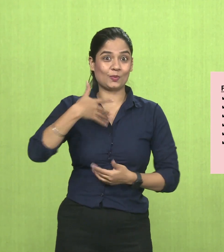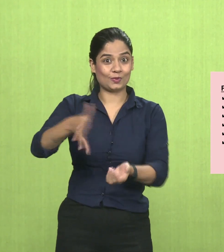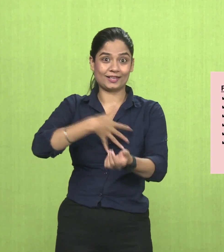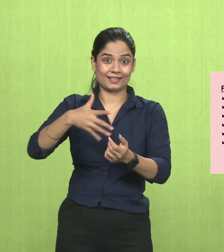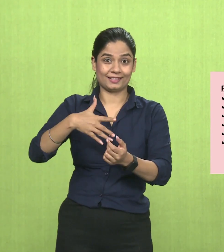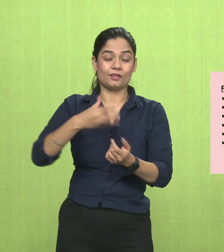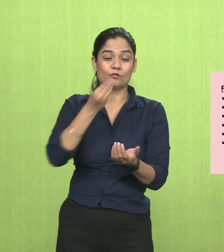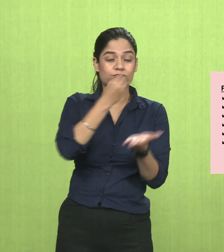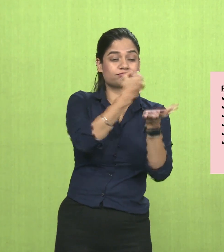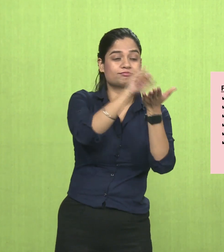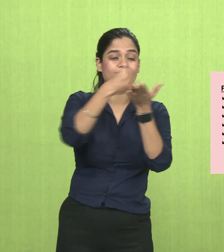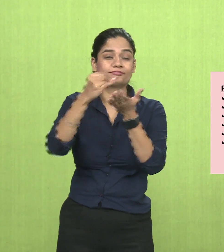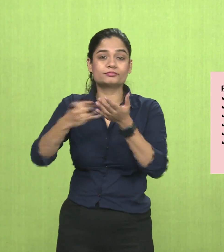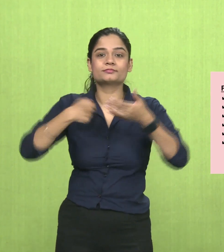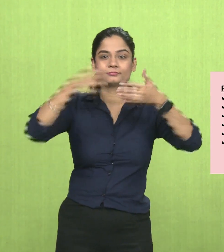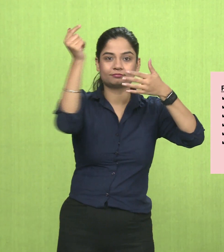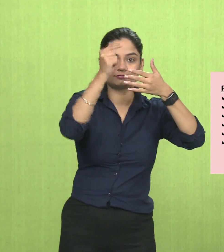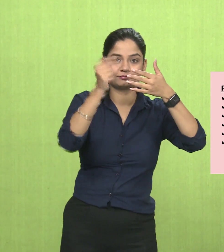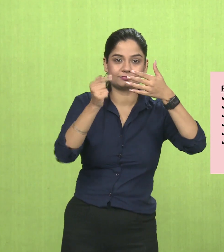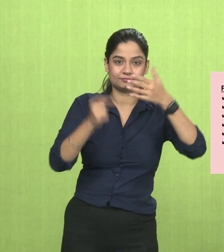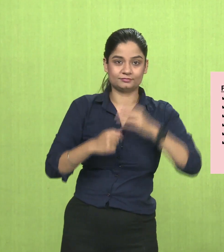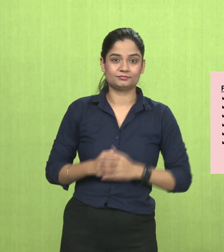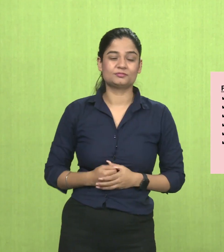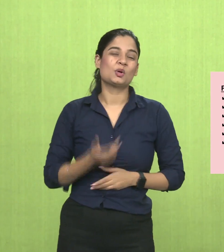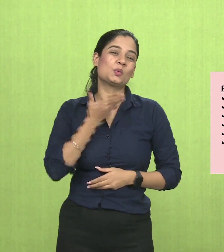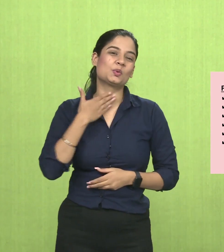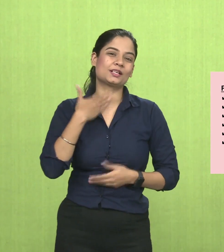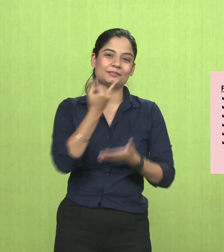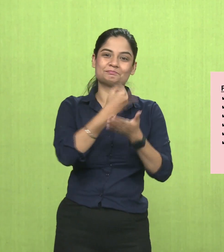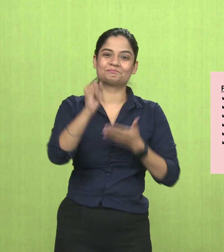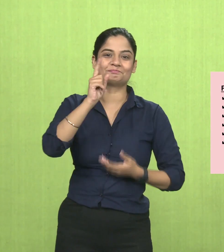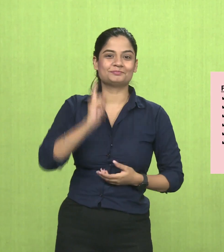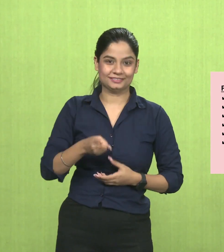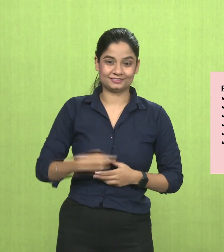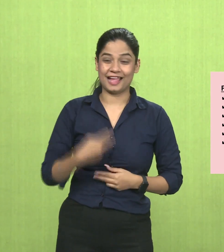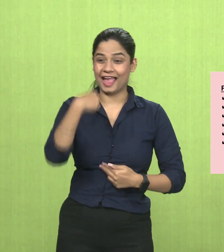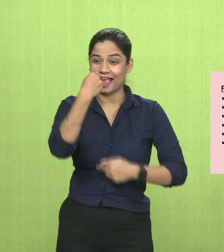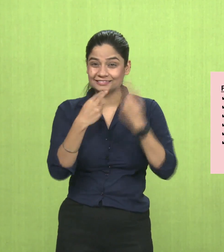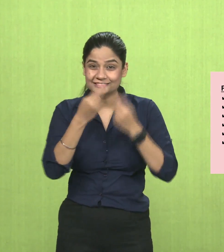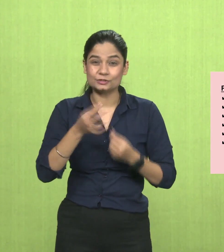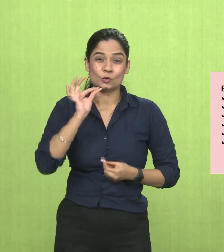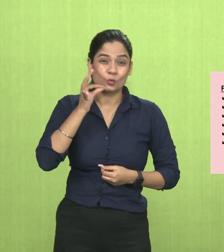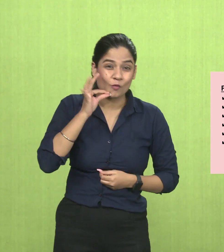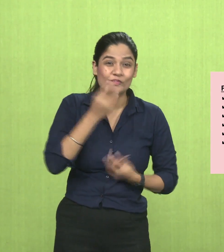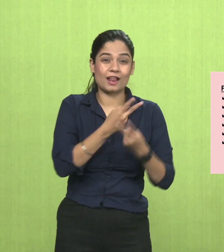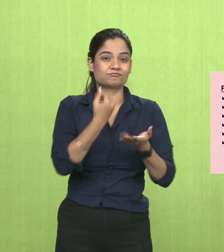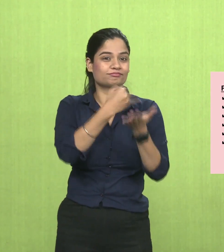Foods that need to be avoided. Let me explain. Sugar, definitely. Indian